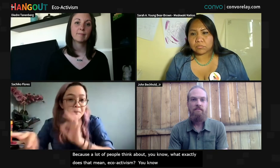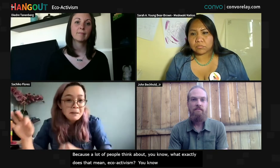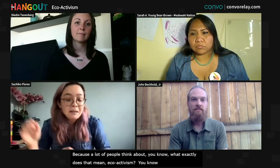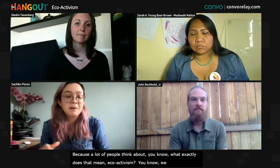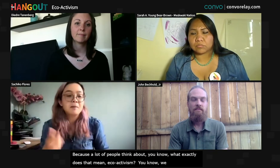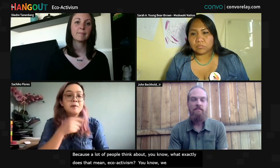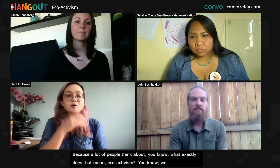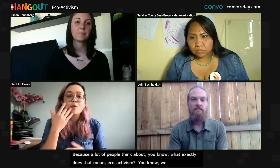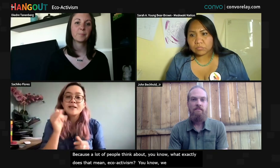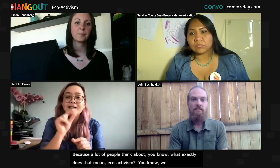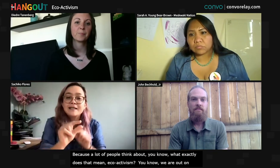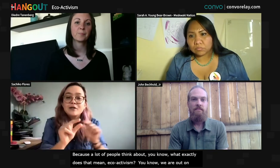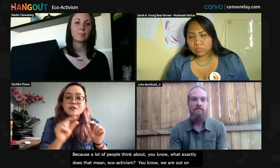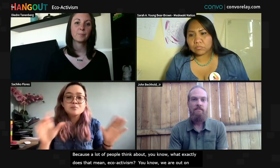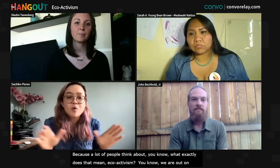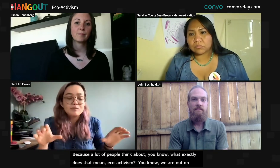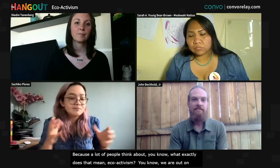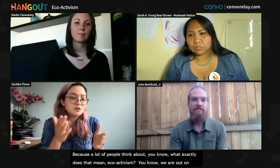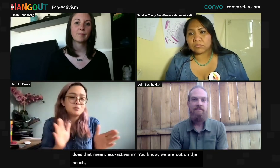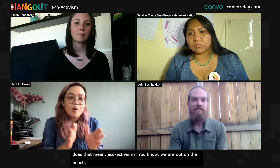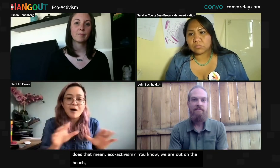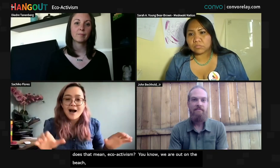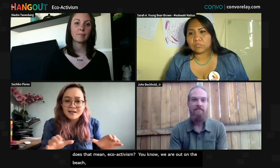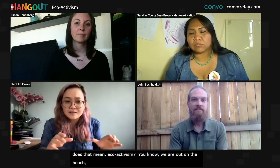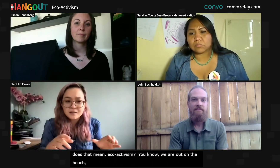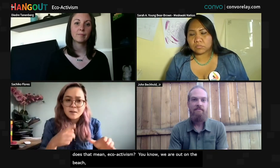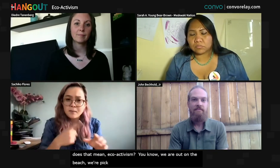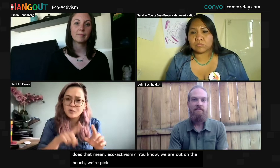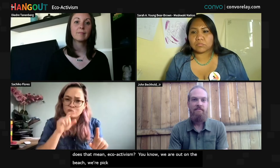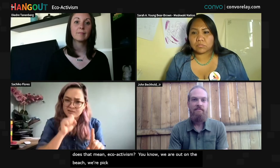we're picking up trash, simple things like that.